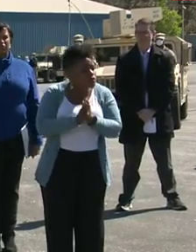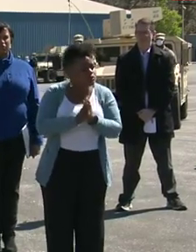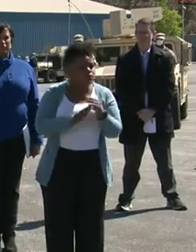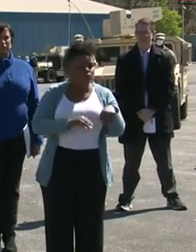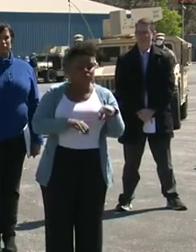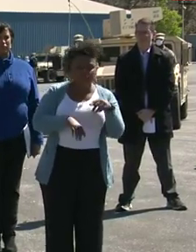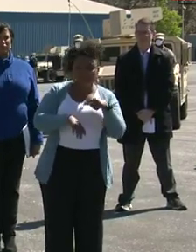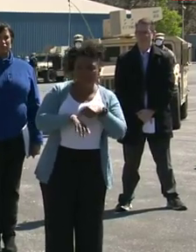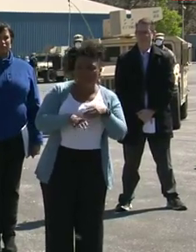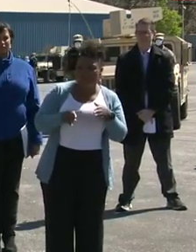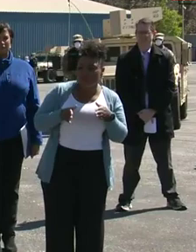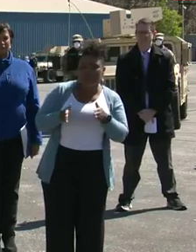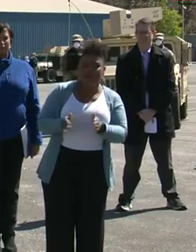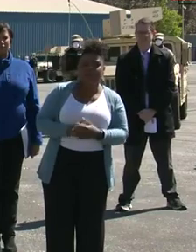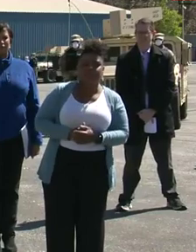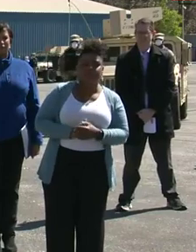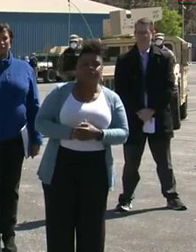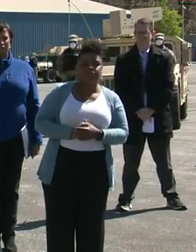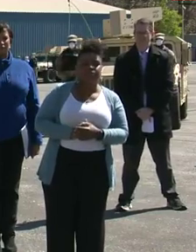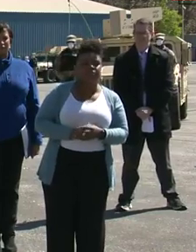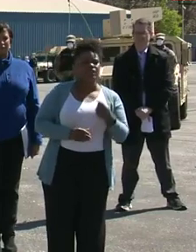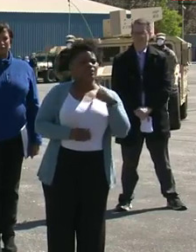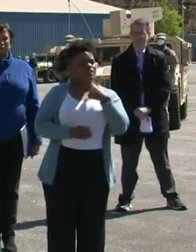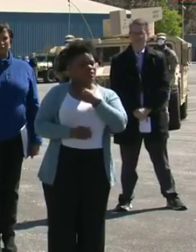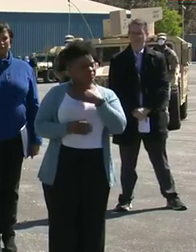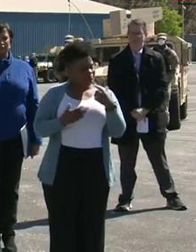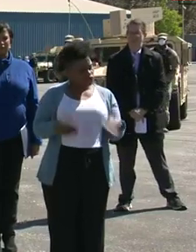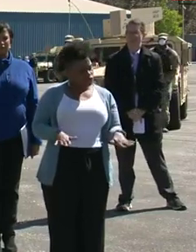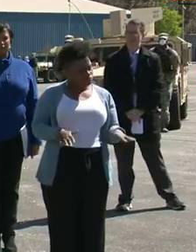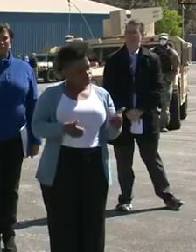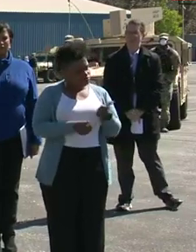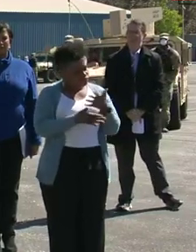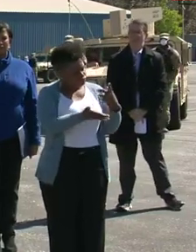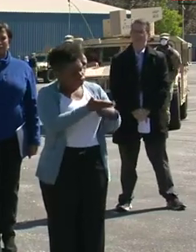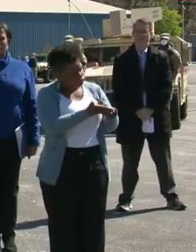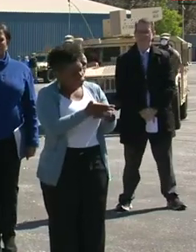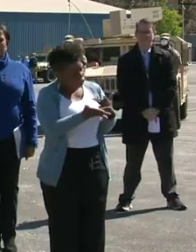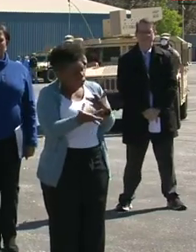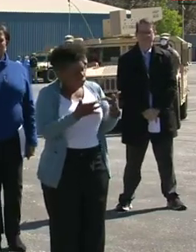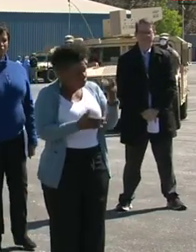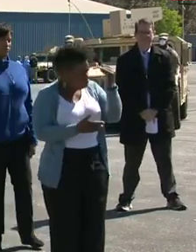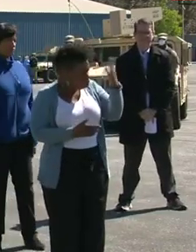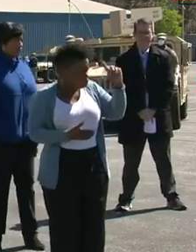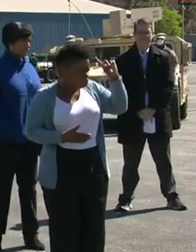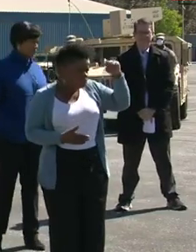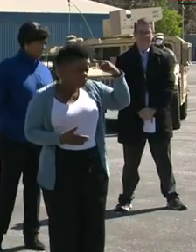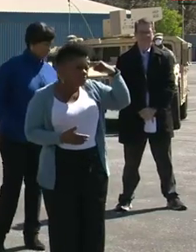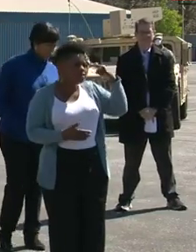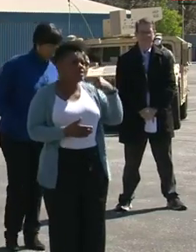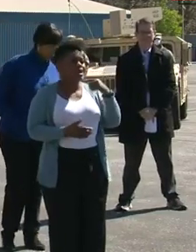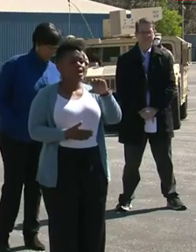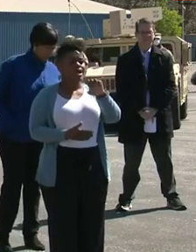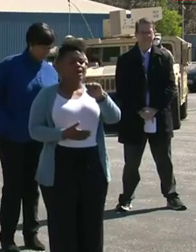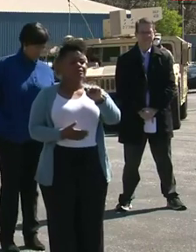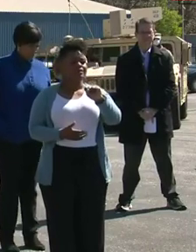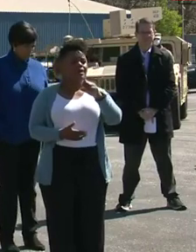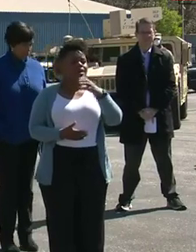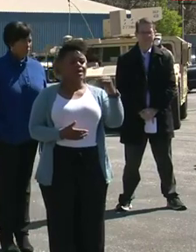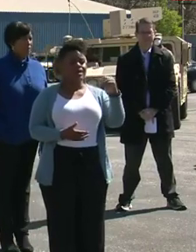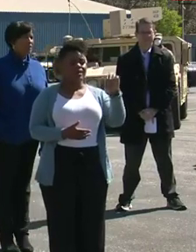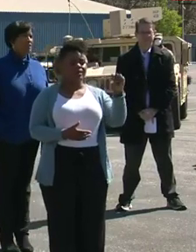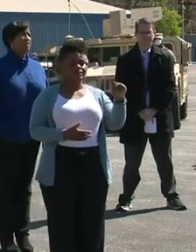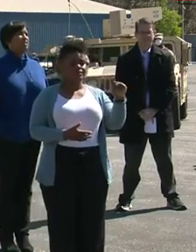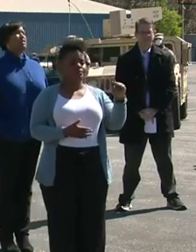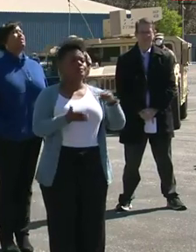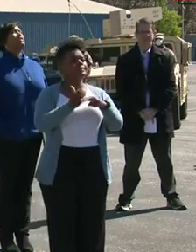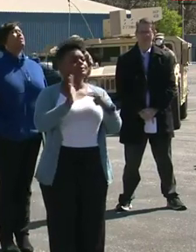expressed concern that the federal government is stating that the SNS is almost depleted, and